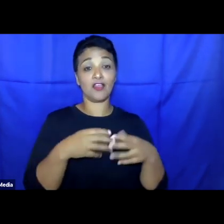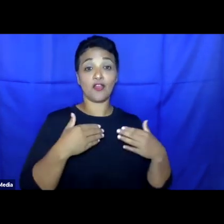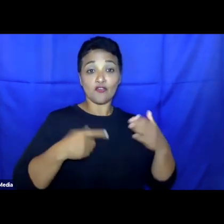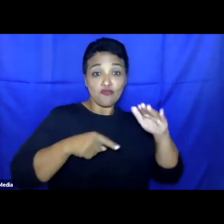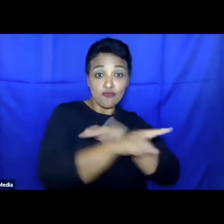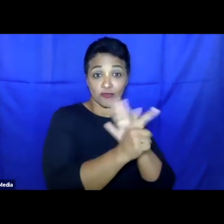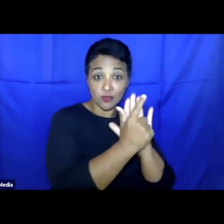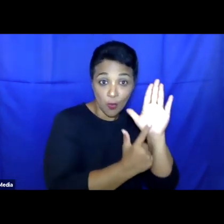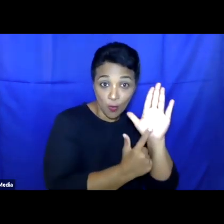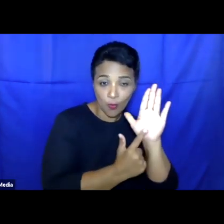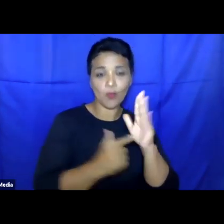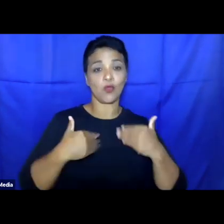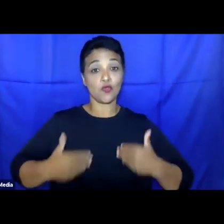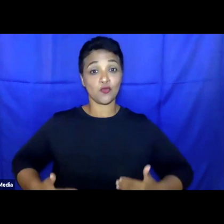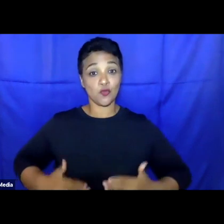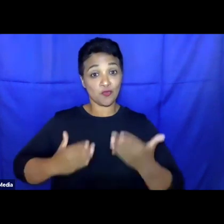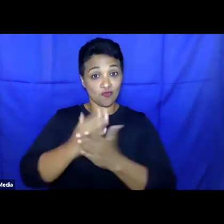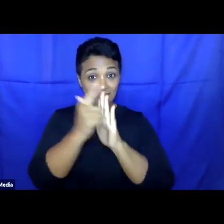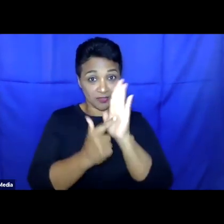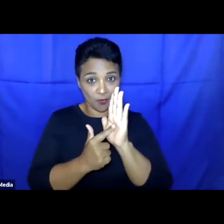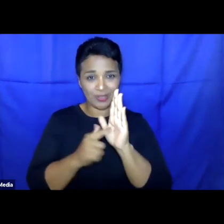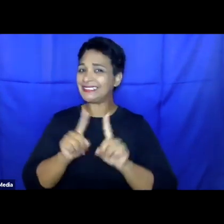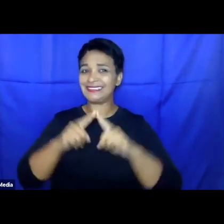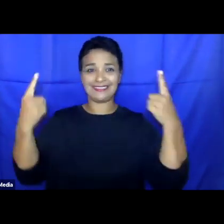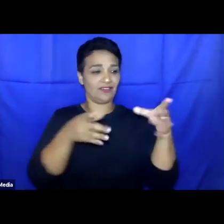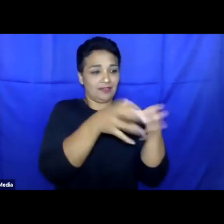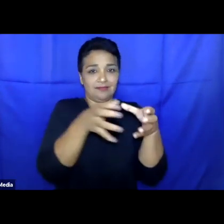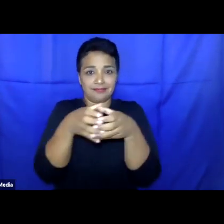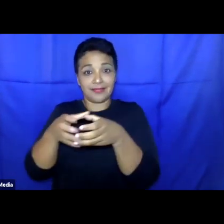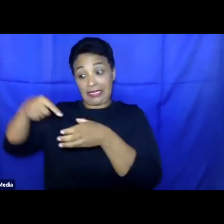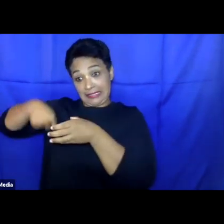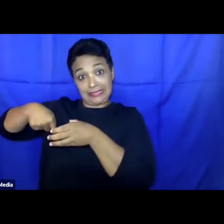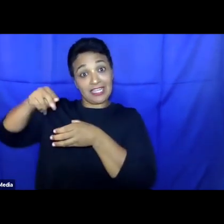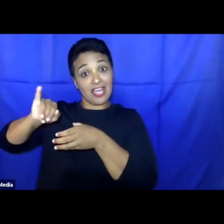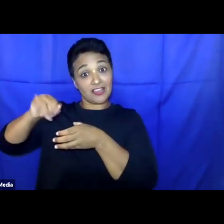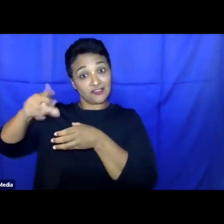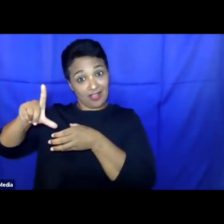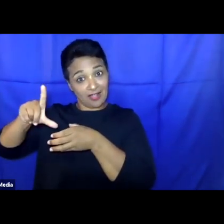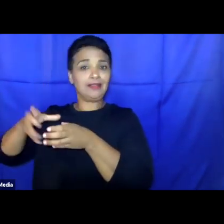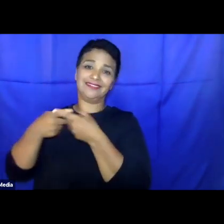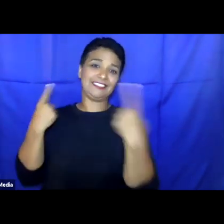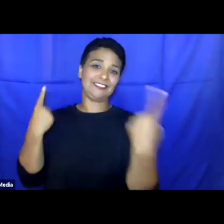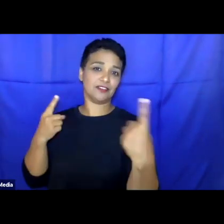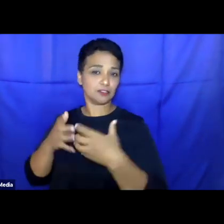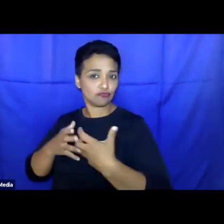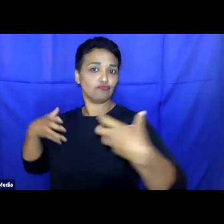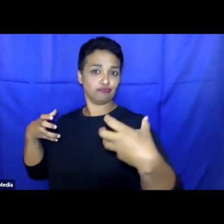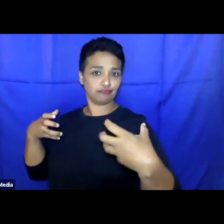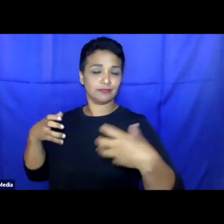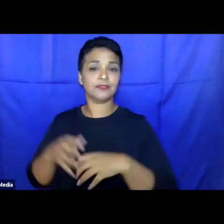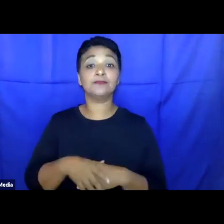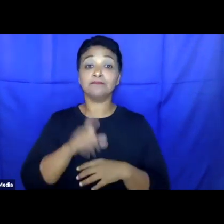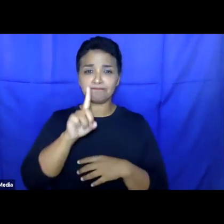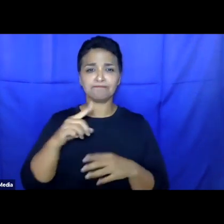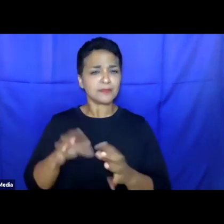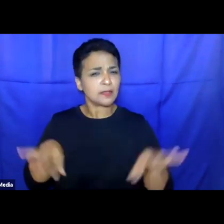rights law, and as Geoff famously tells all his students, they are separate penguins of international law. But an important development over the